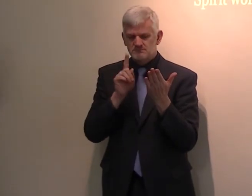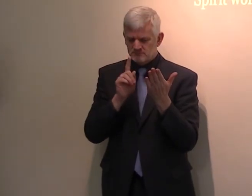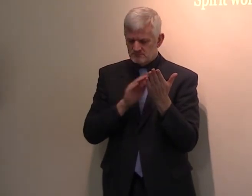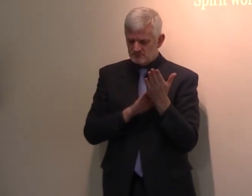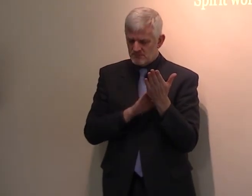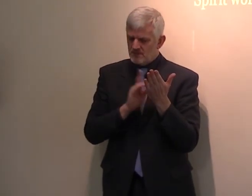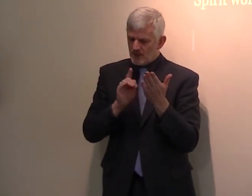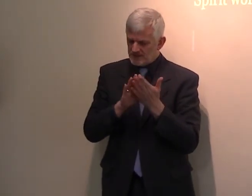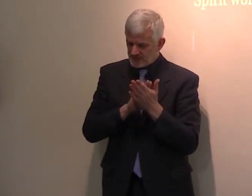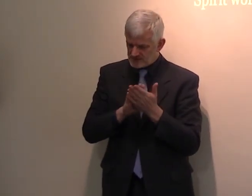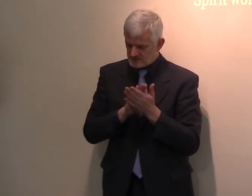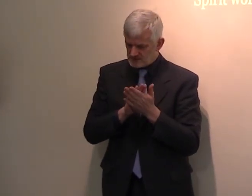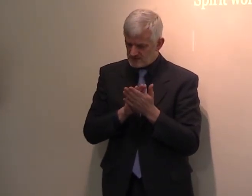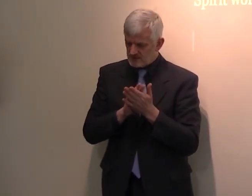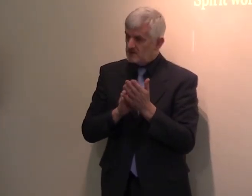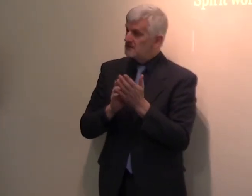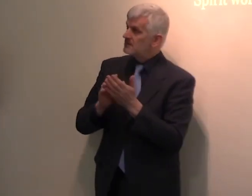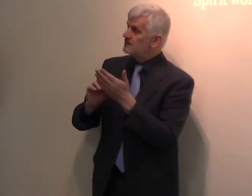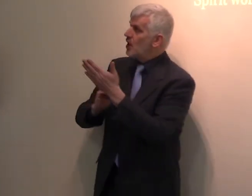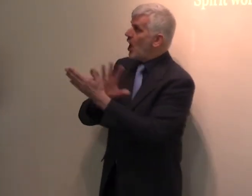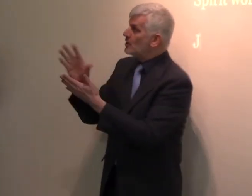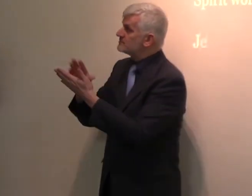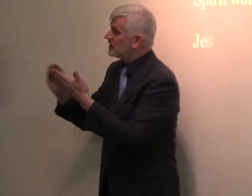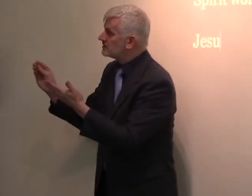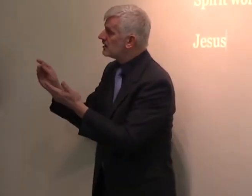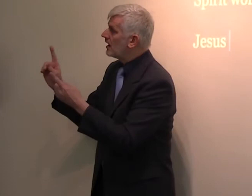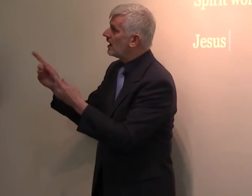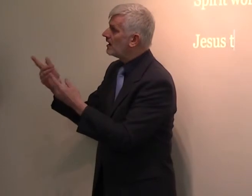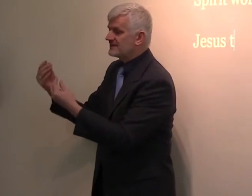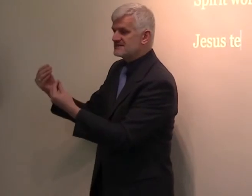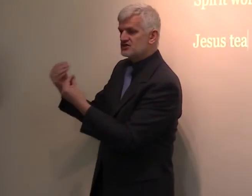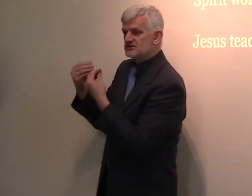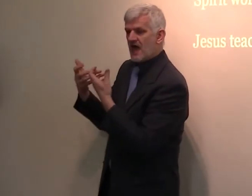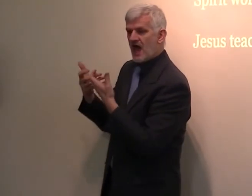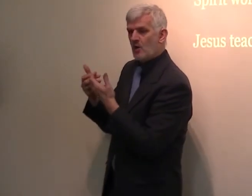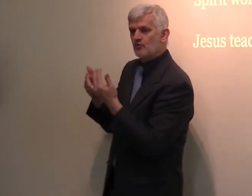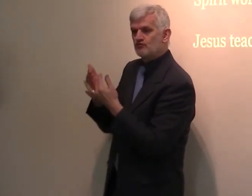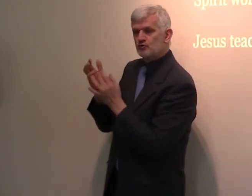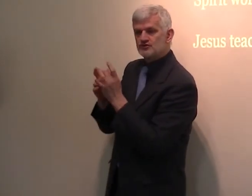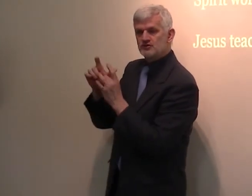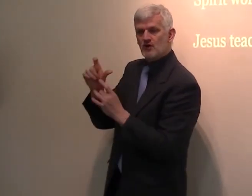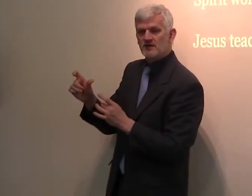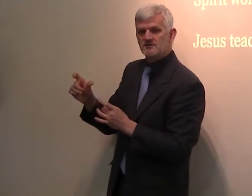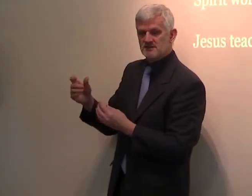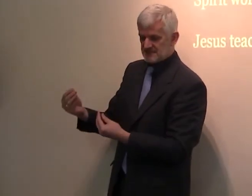Christ speaks to us, Christ teaches, he guides us, he comforts us, but